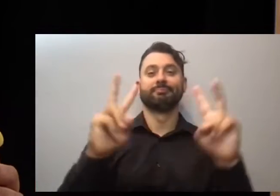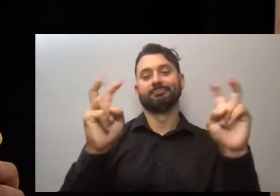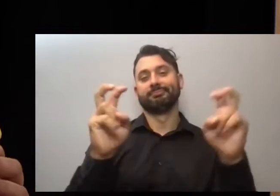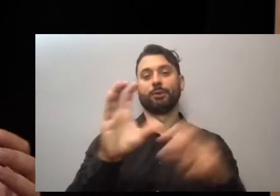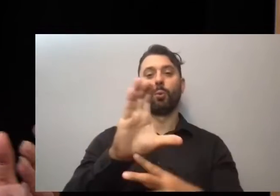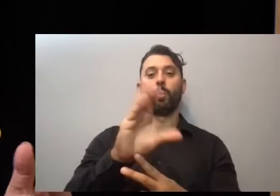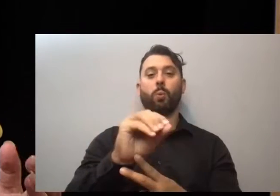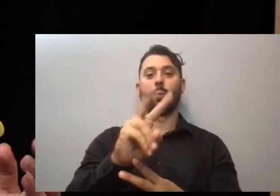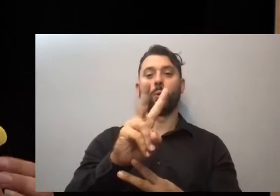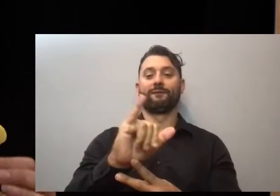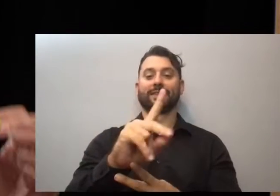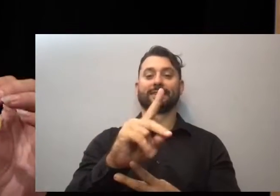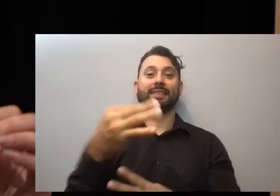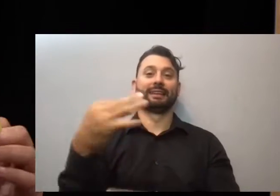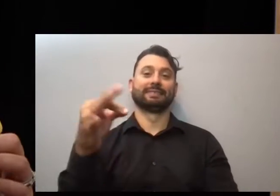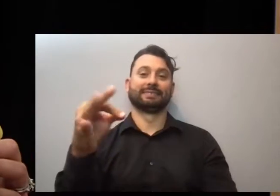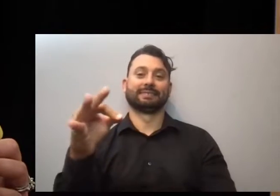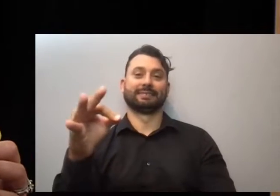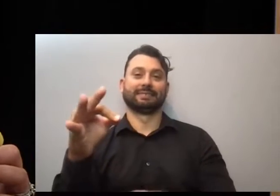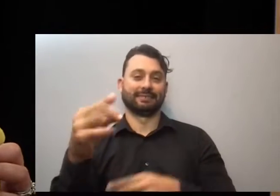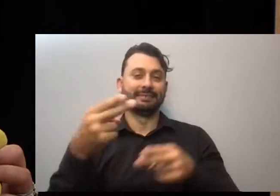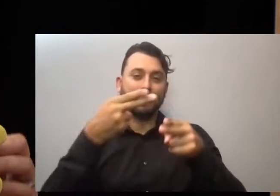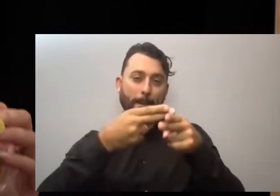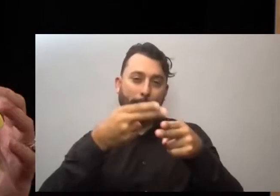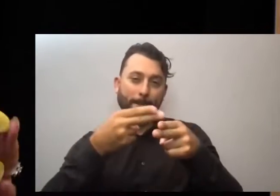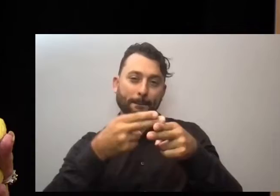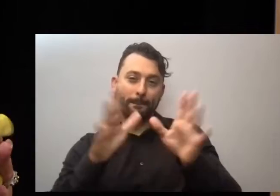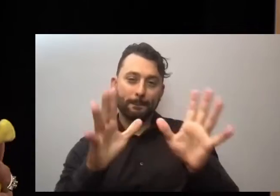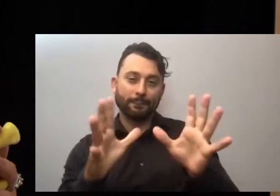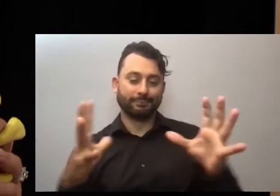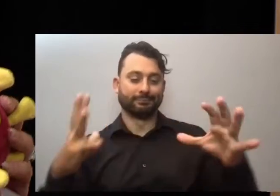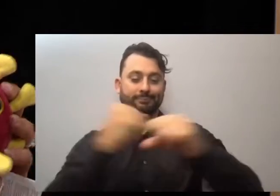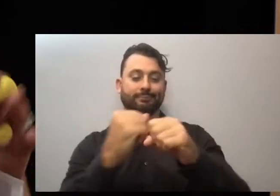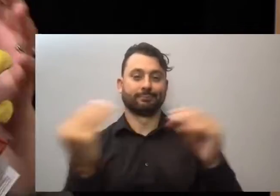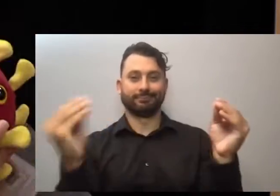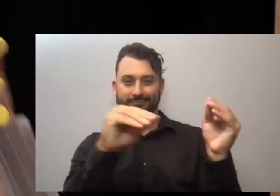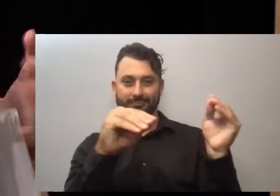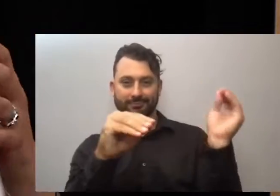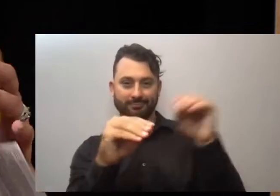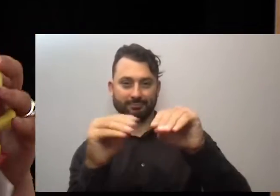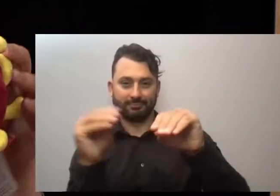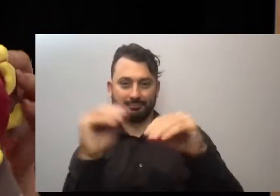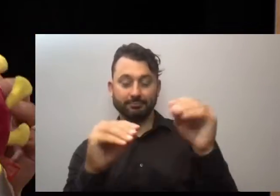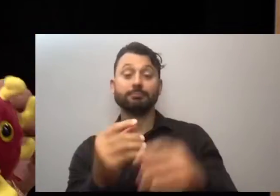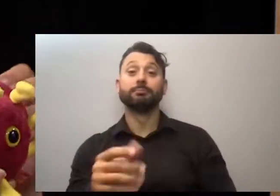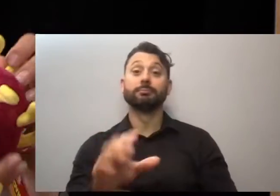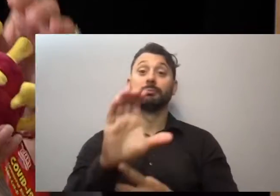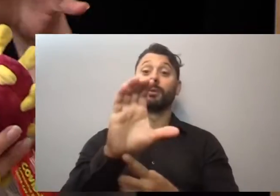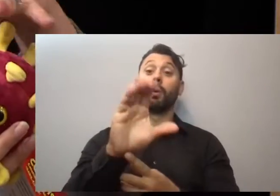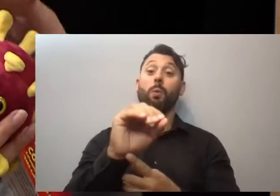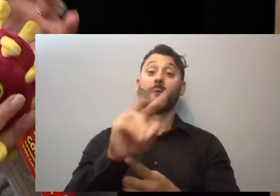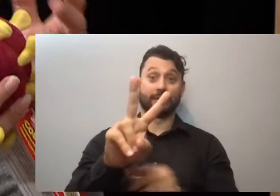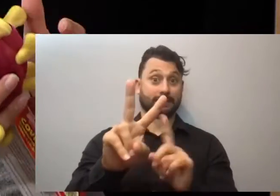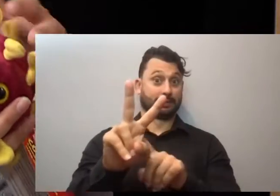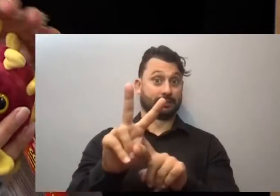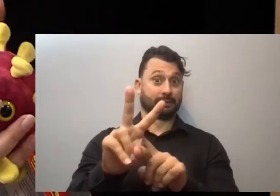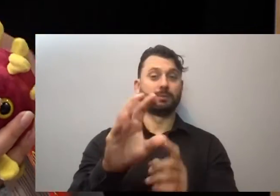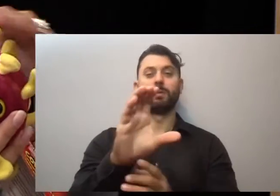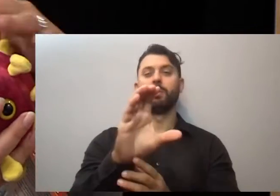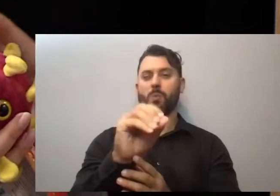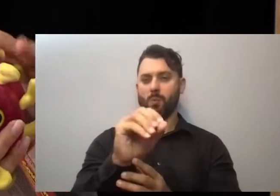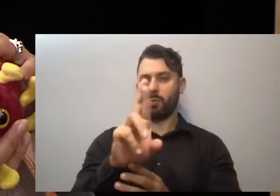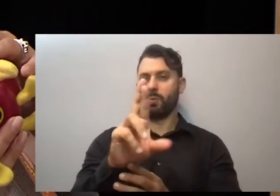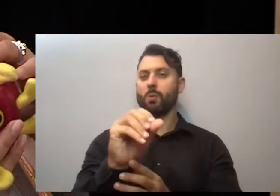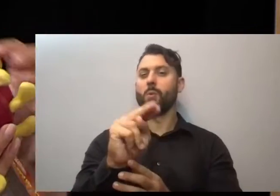So for COVID, CO is for coronavirus, which is the type of virus it is because it looks like it has